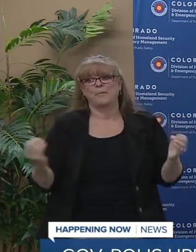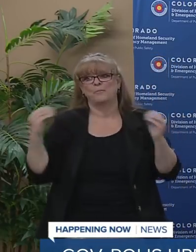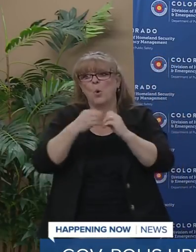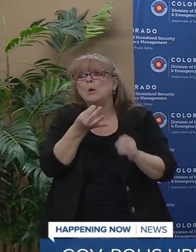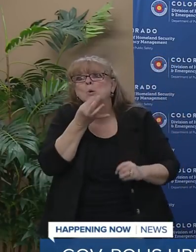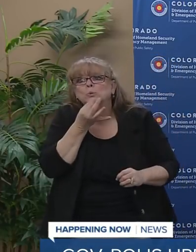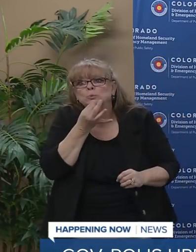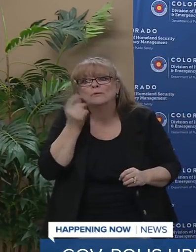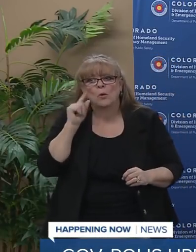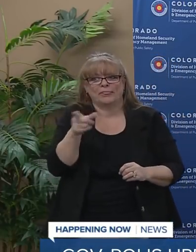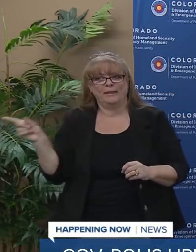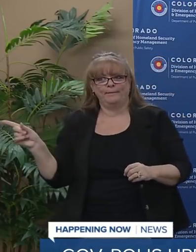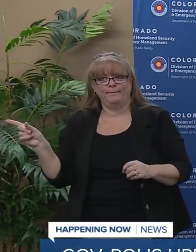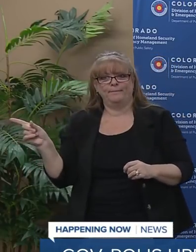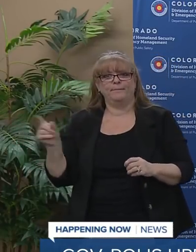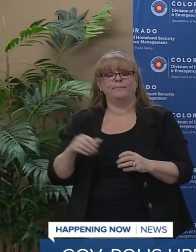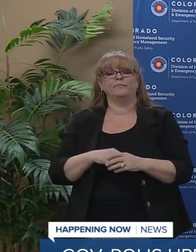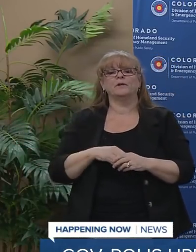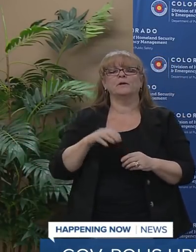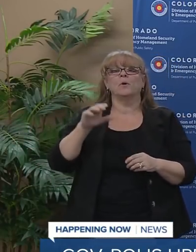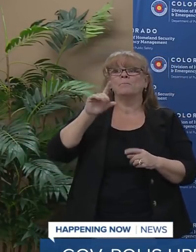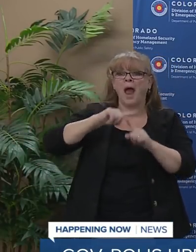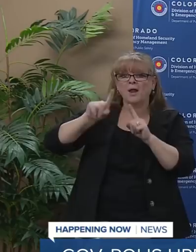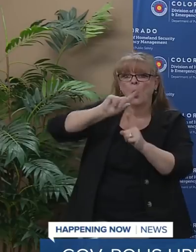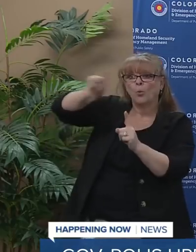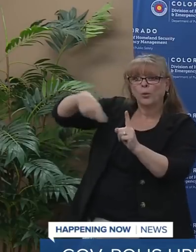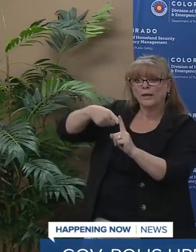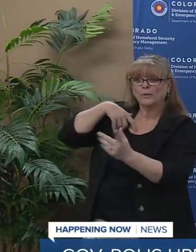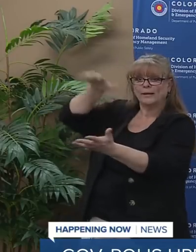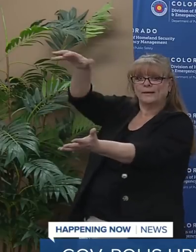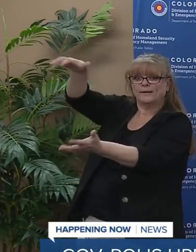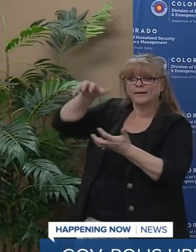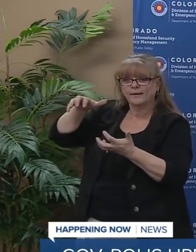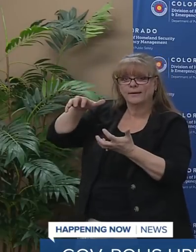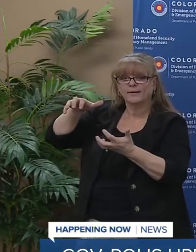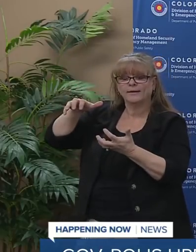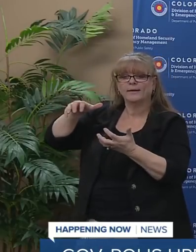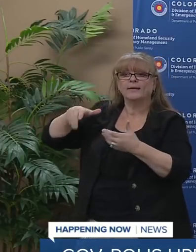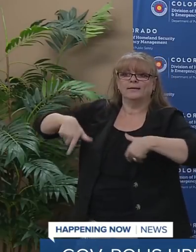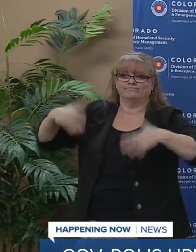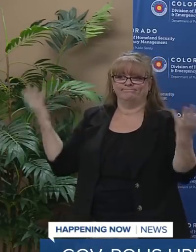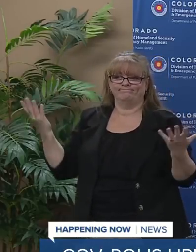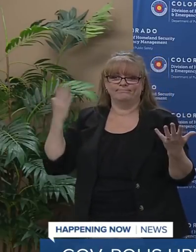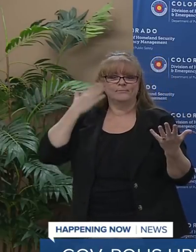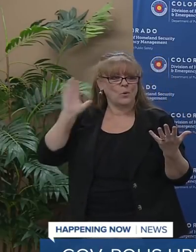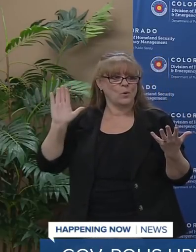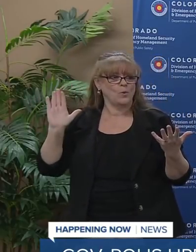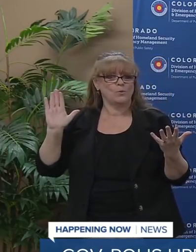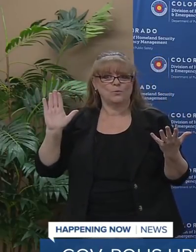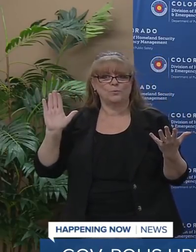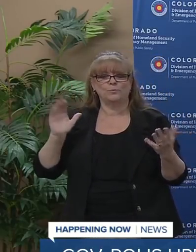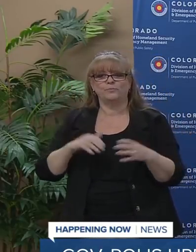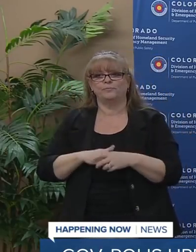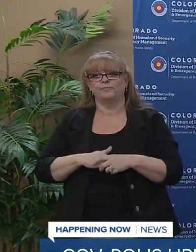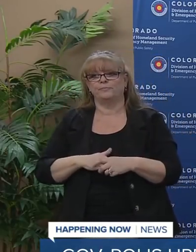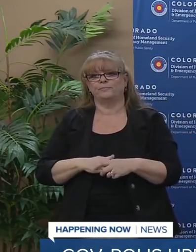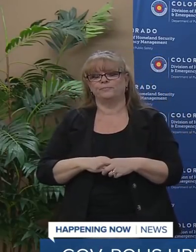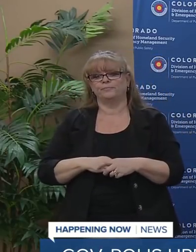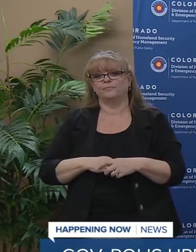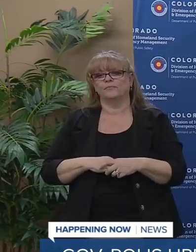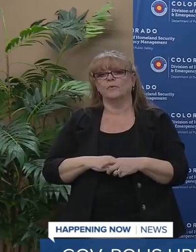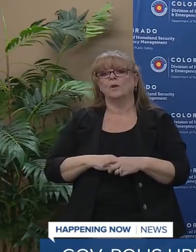than enough. Whether that day is next week or in 3 weeks, we'll trust and verify. We'll see when it's on the ground. The masks are here. Yes, we